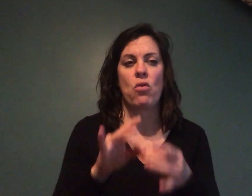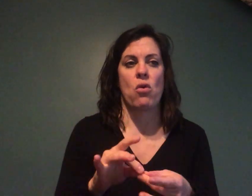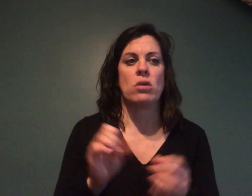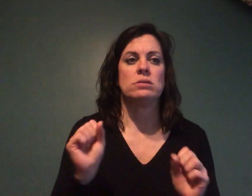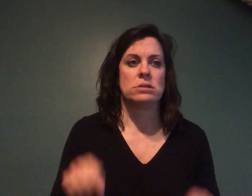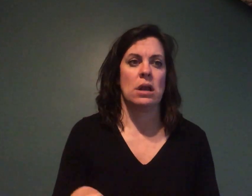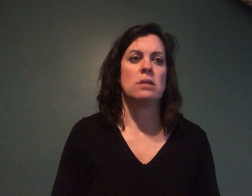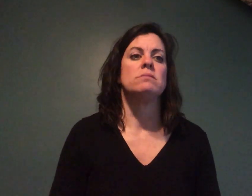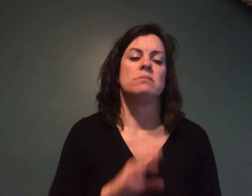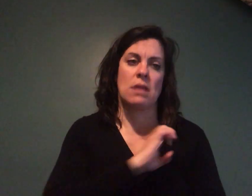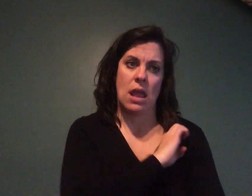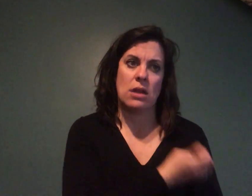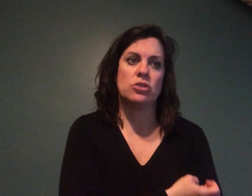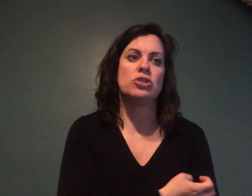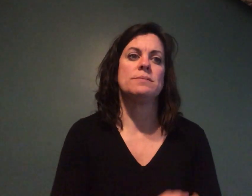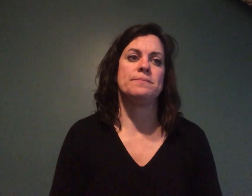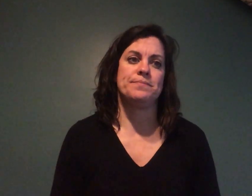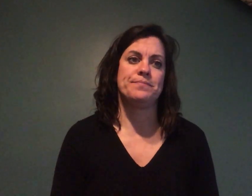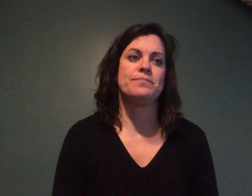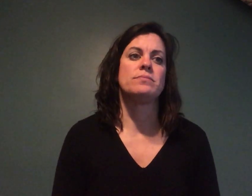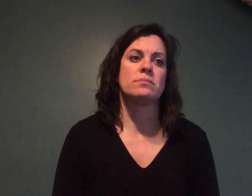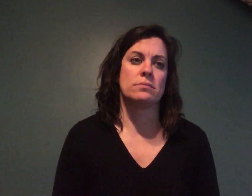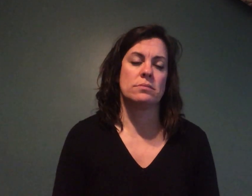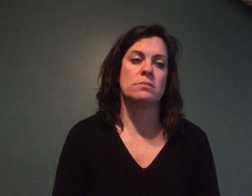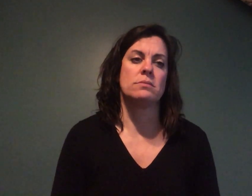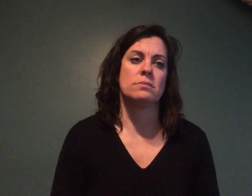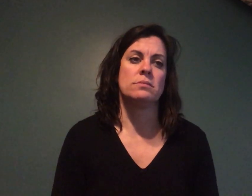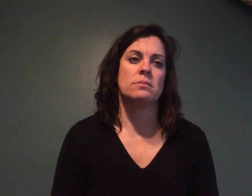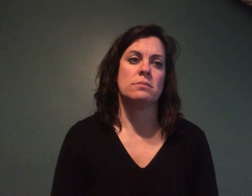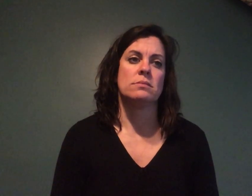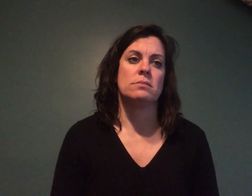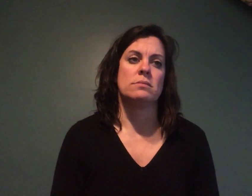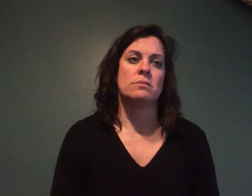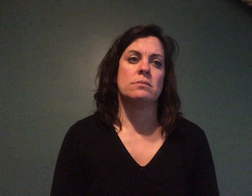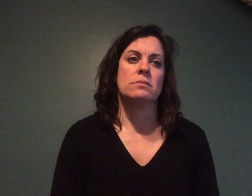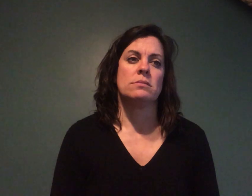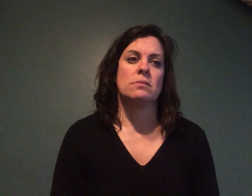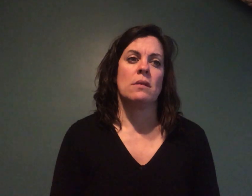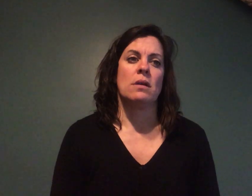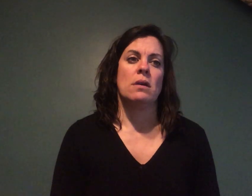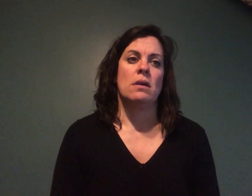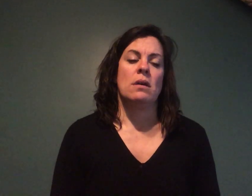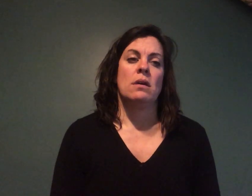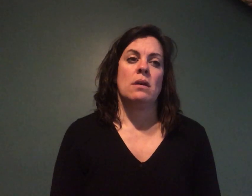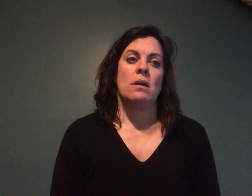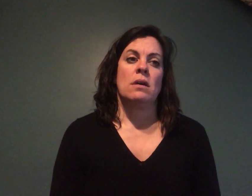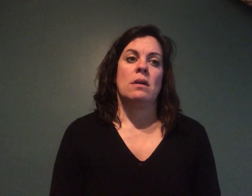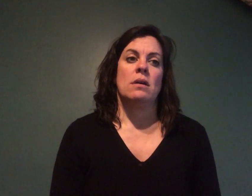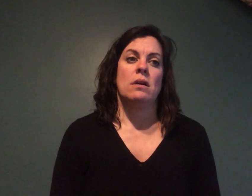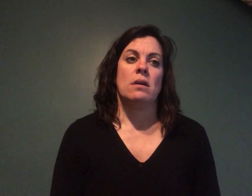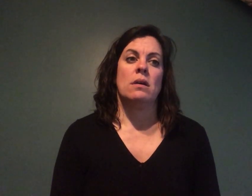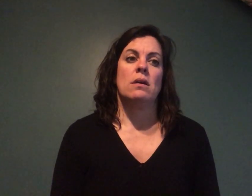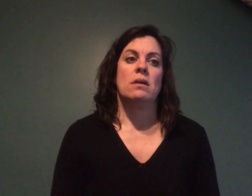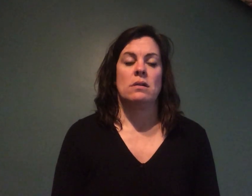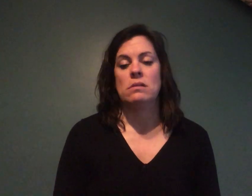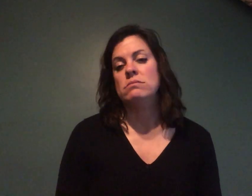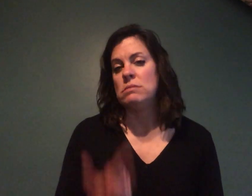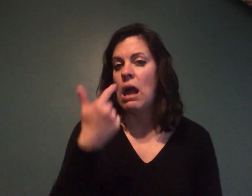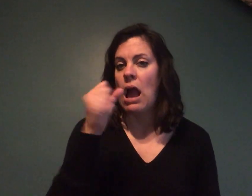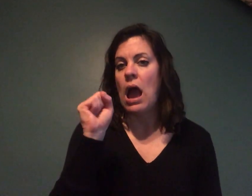Gas could create, first of all, could create steam. Okay, it also could create other things. Electrical, definitely